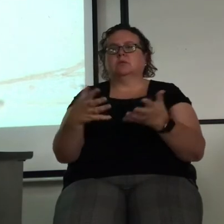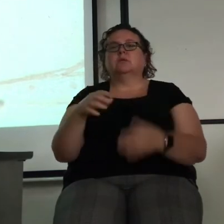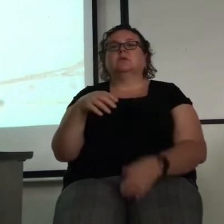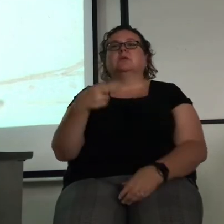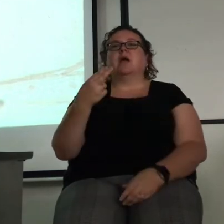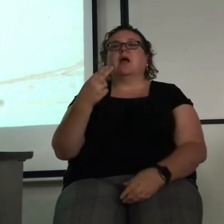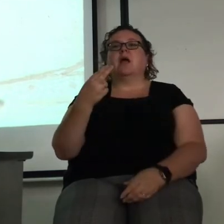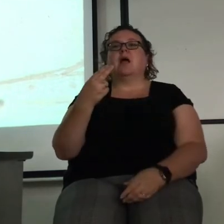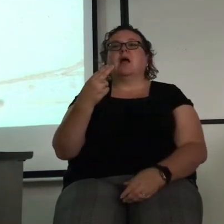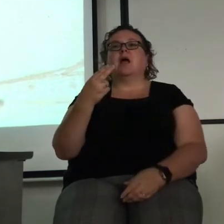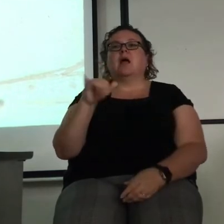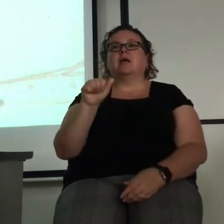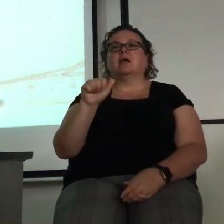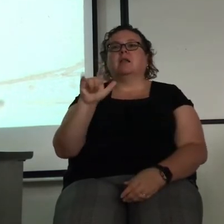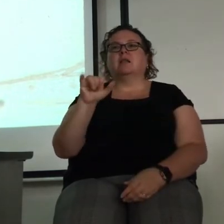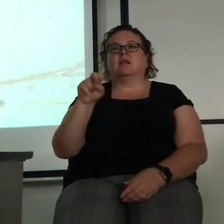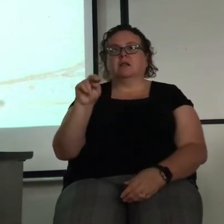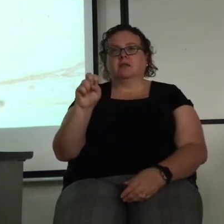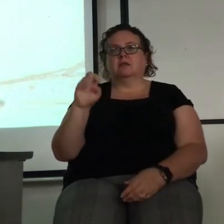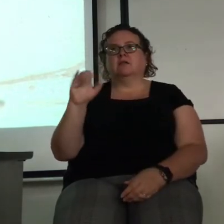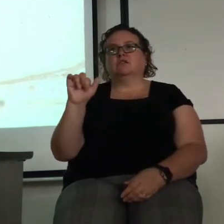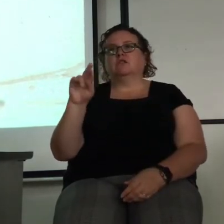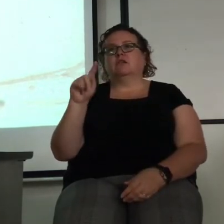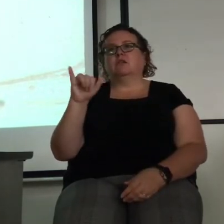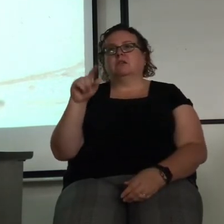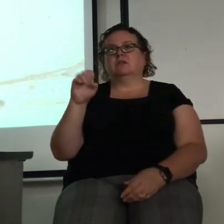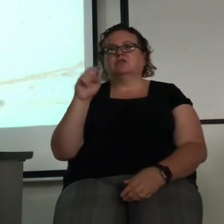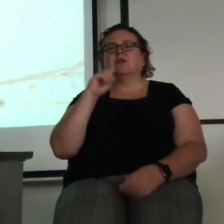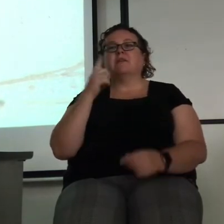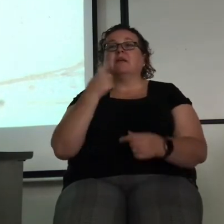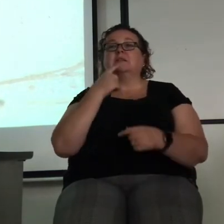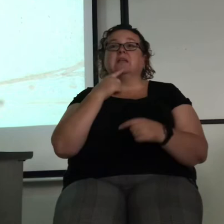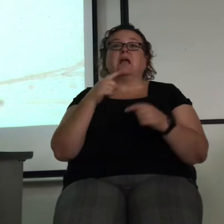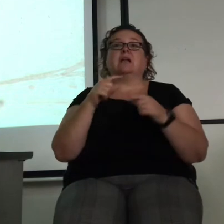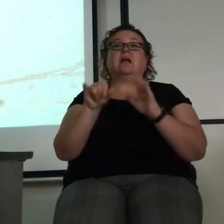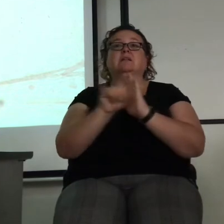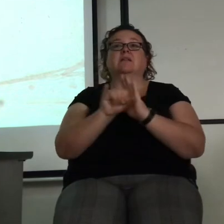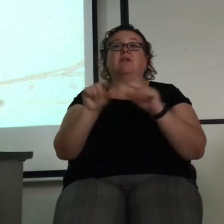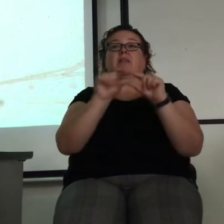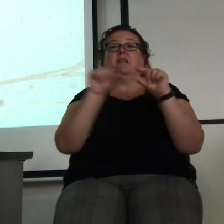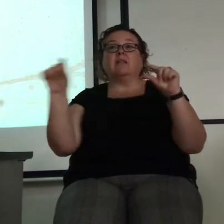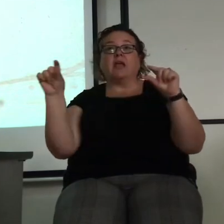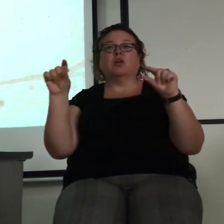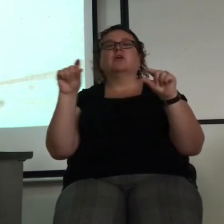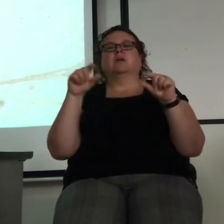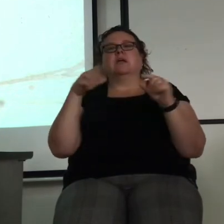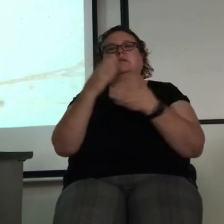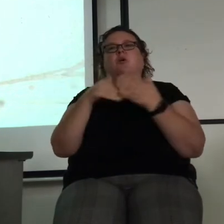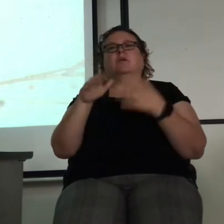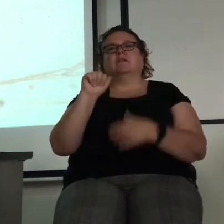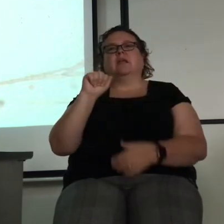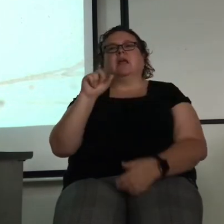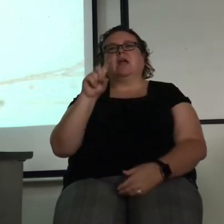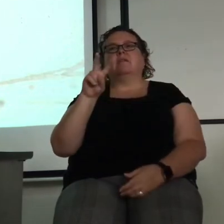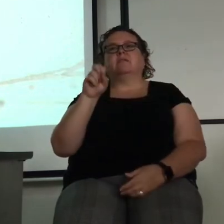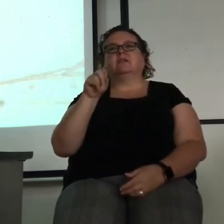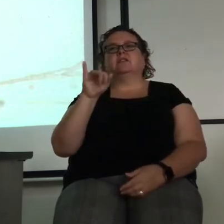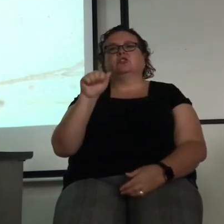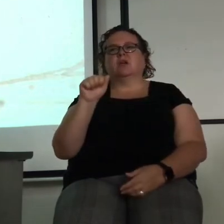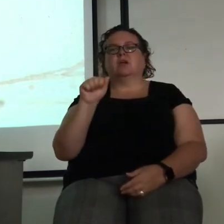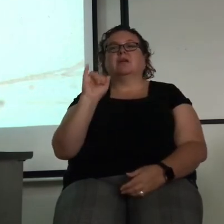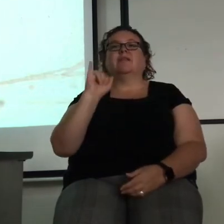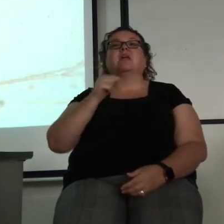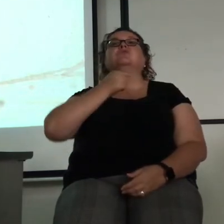Hyaline cartilage. If I say identify like the layer, it's like part of the adventitia. Right, so that's the trachea.